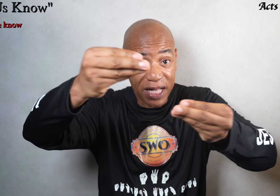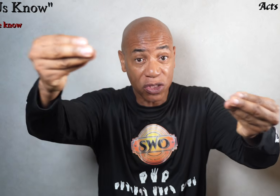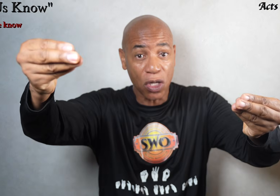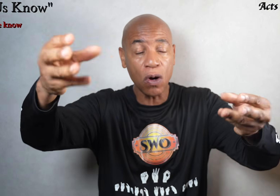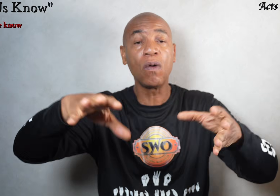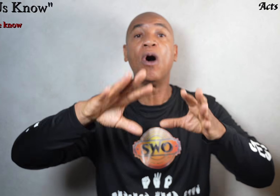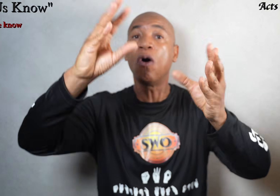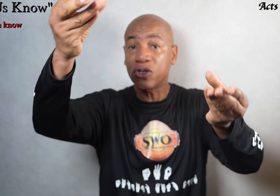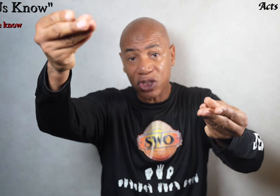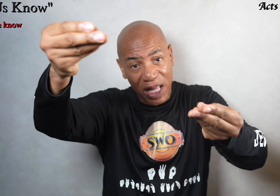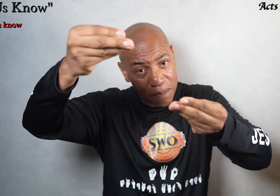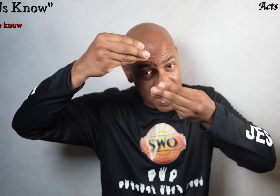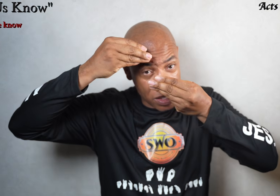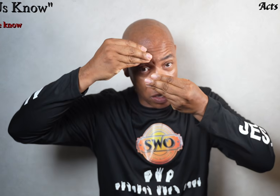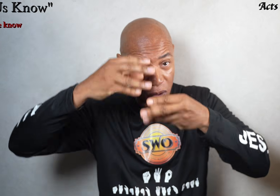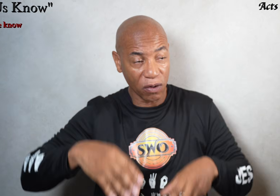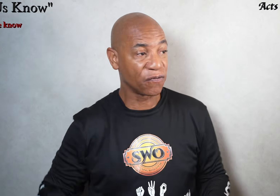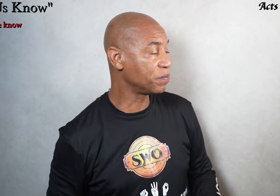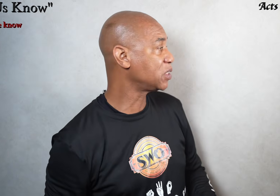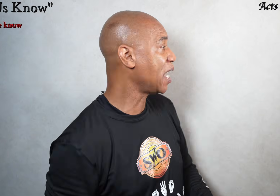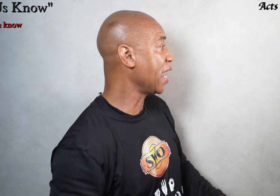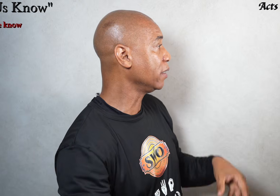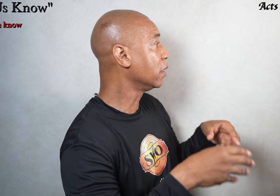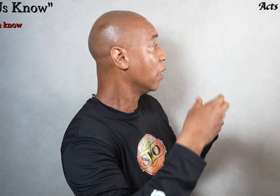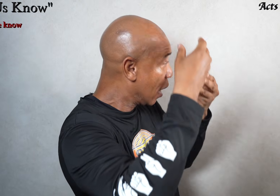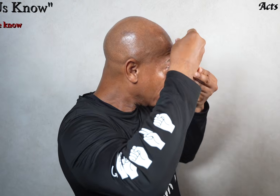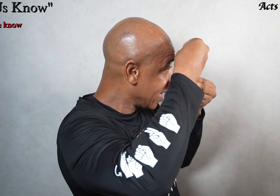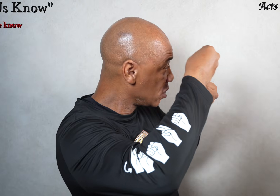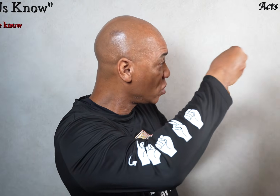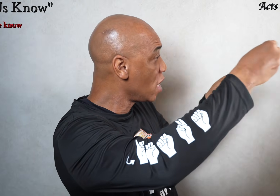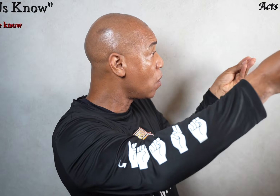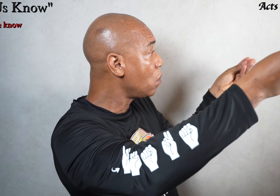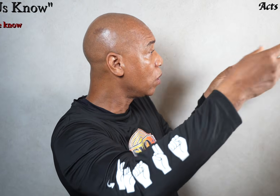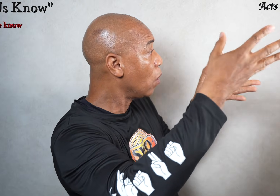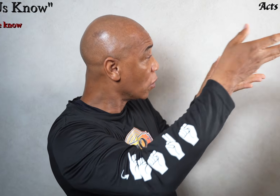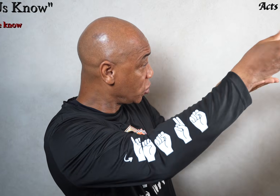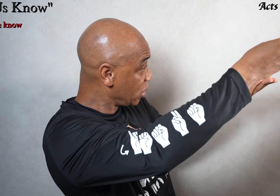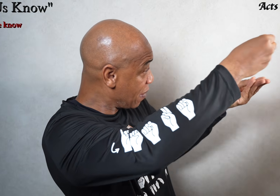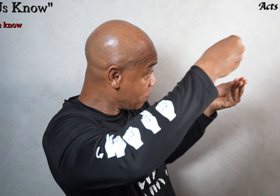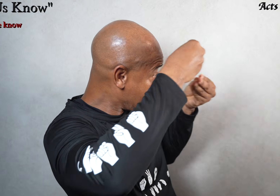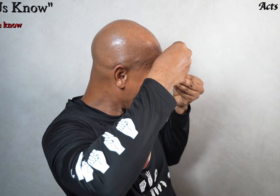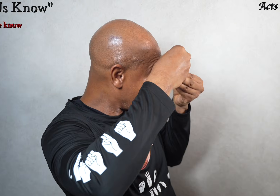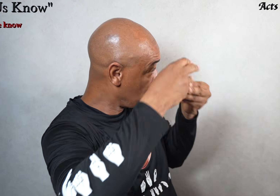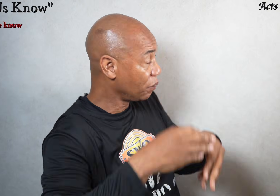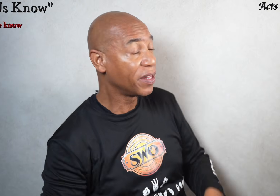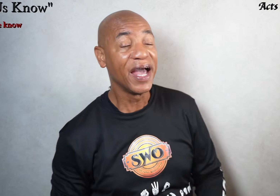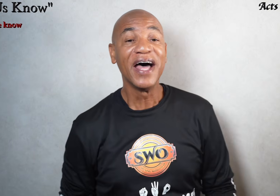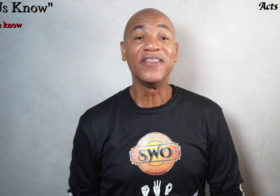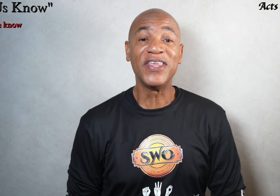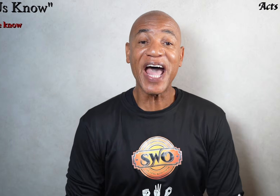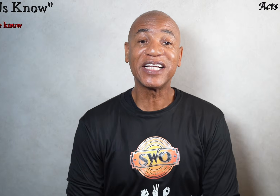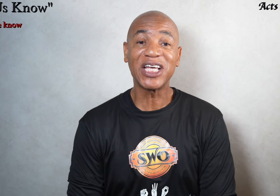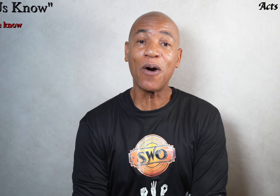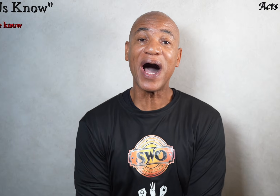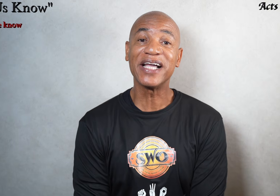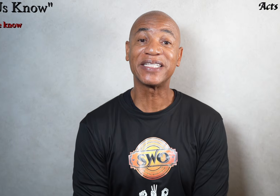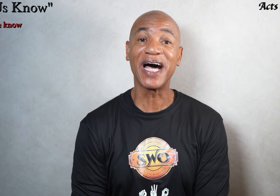us know, or just let me know from the side. Let us know, or just let me know. That is how I